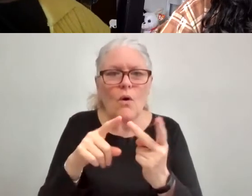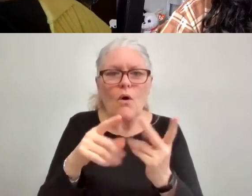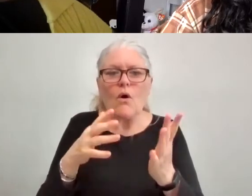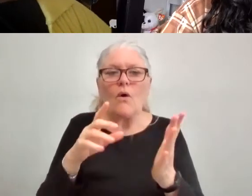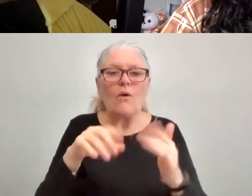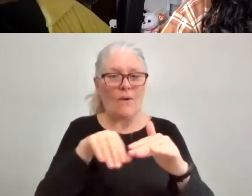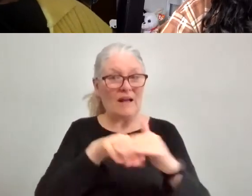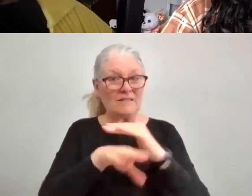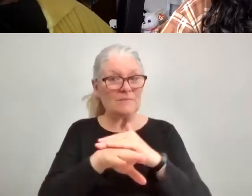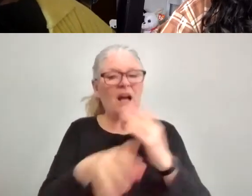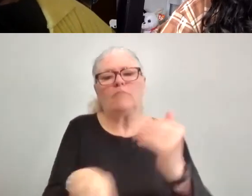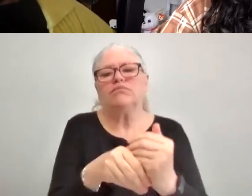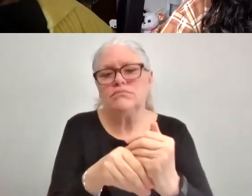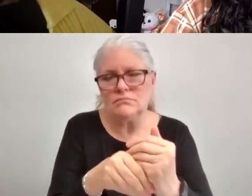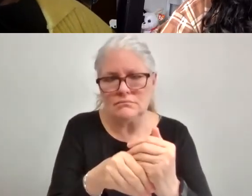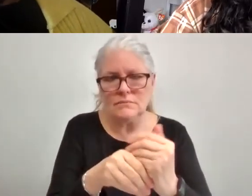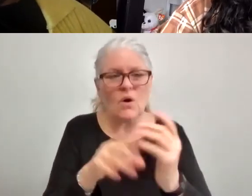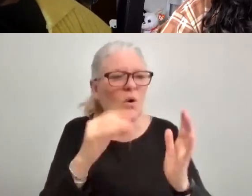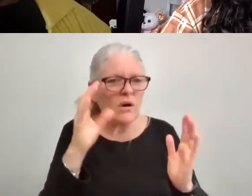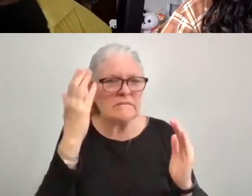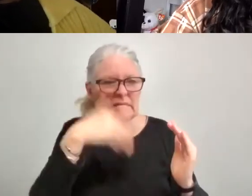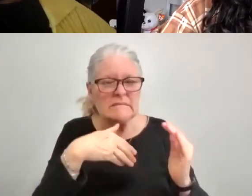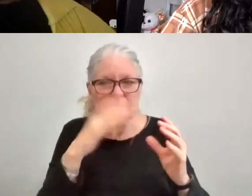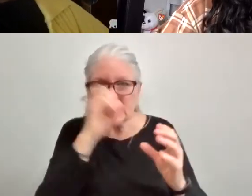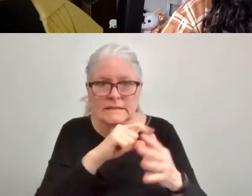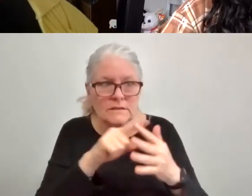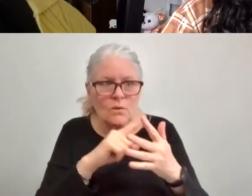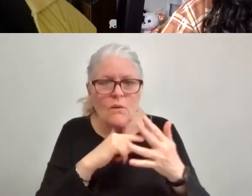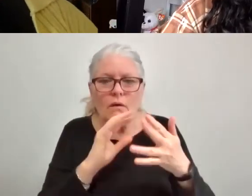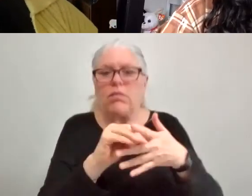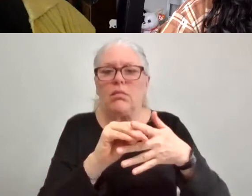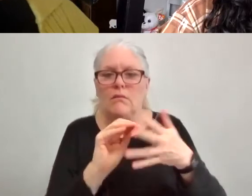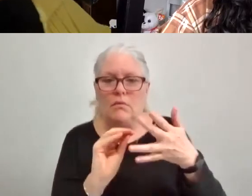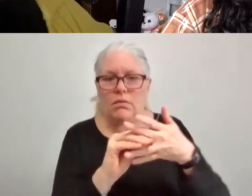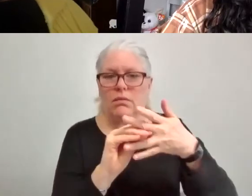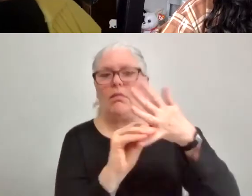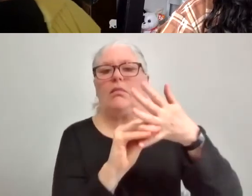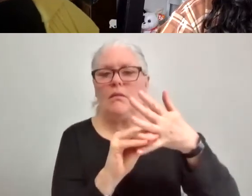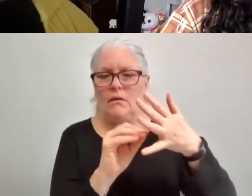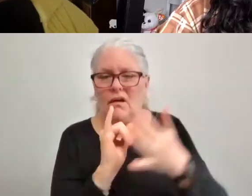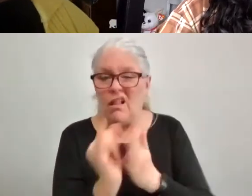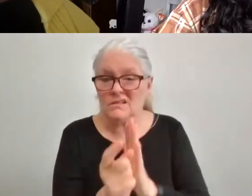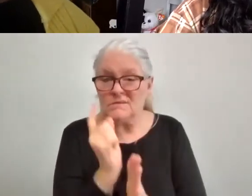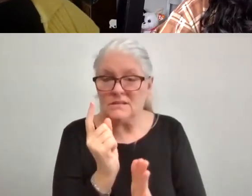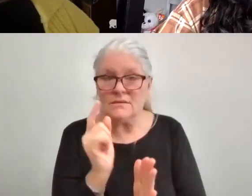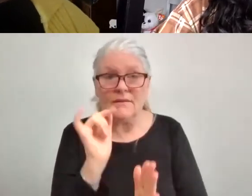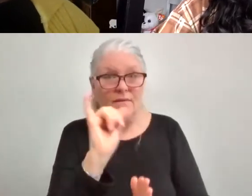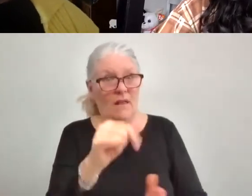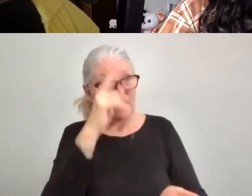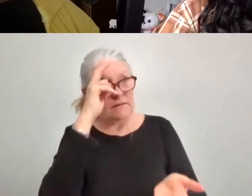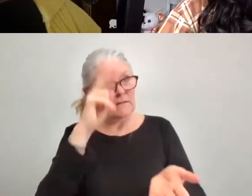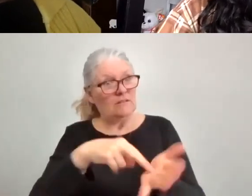accessibility into the nooks and crannies that they missed in the first round, and then that lack of intentionality means